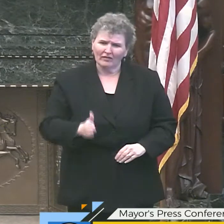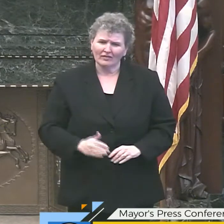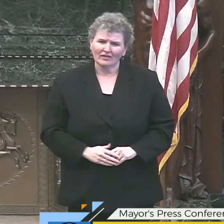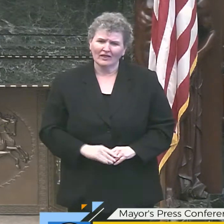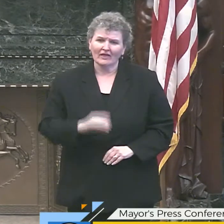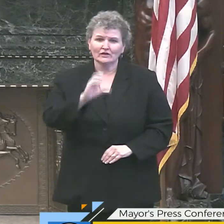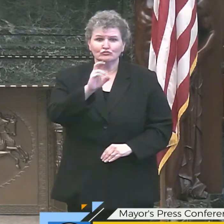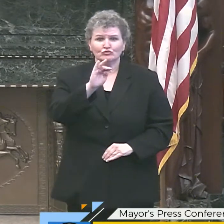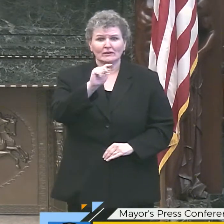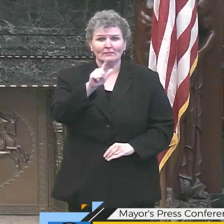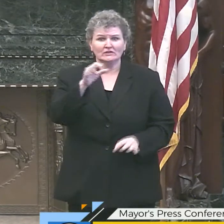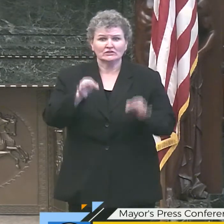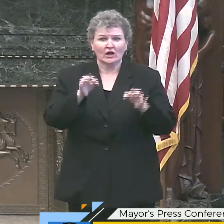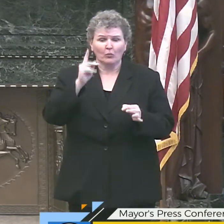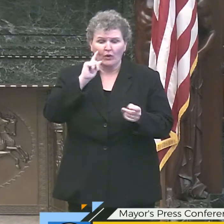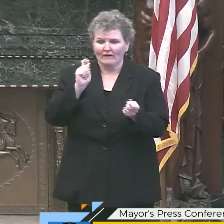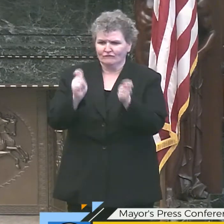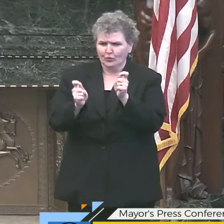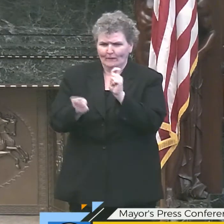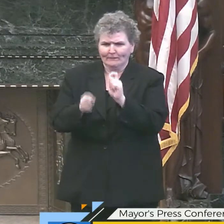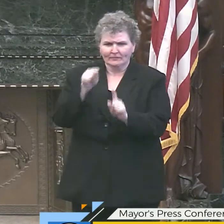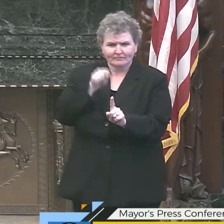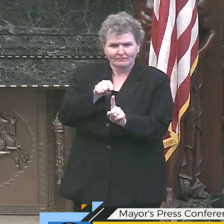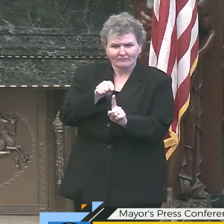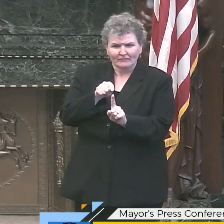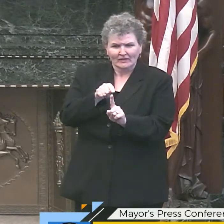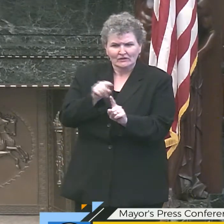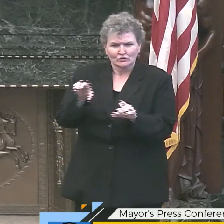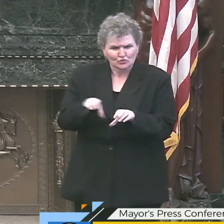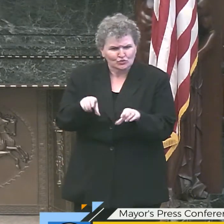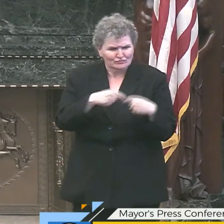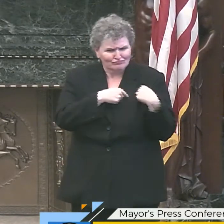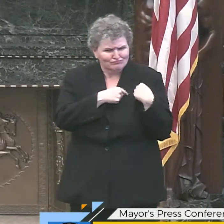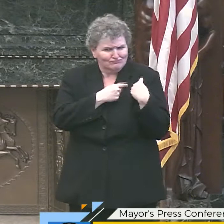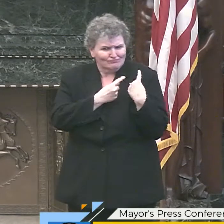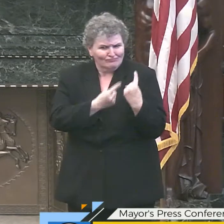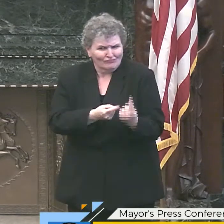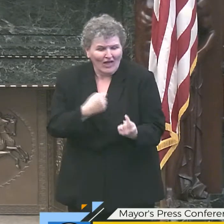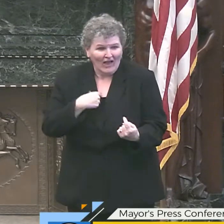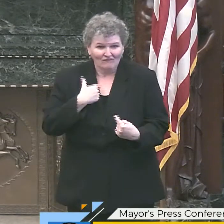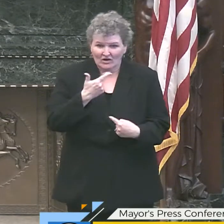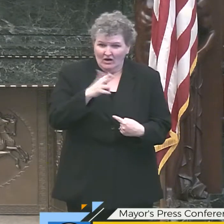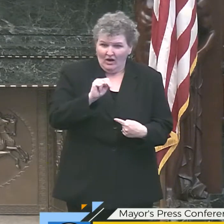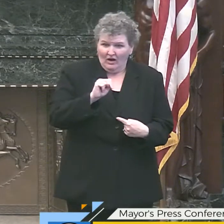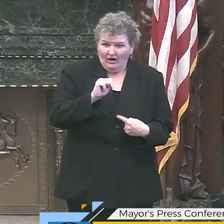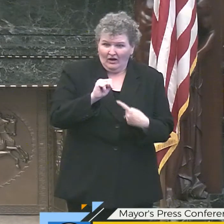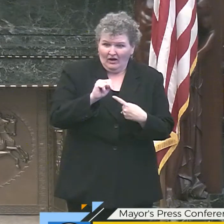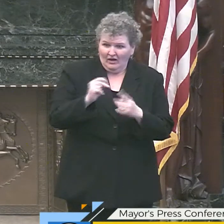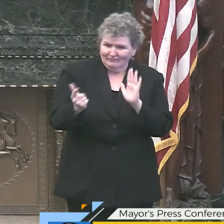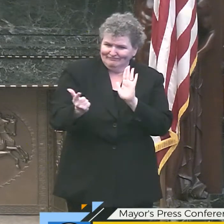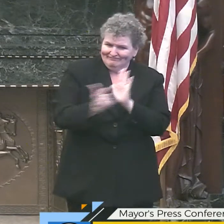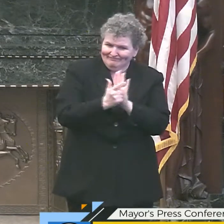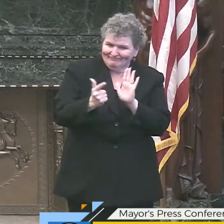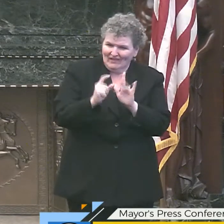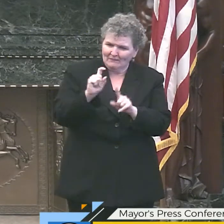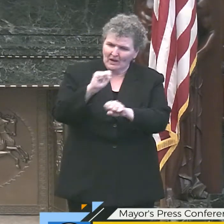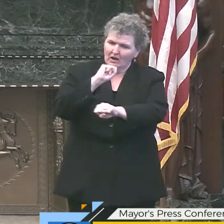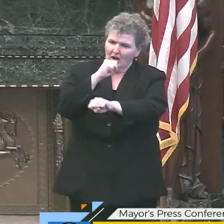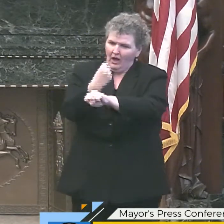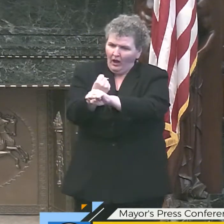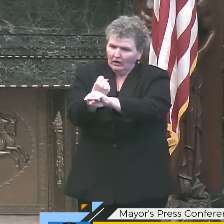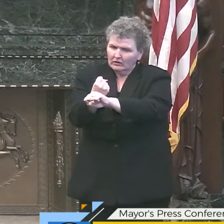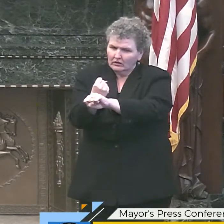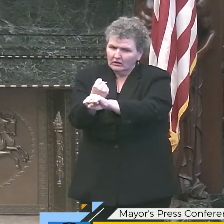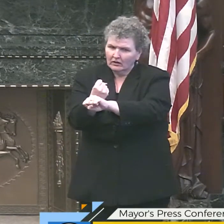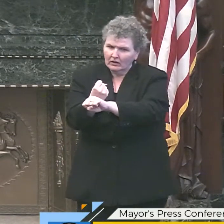years. But in this particular time of crisis, if you're carrying a gun illegally, you need to be locked up and kept there. There are some things we all